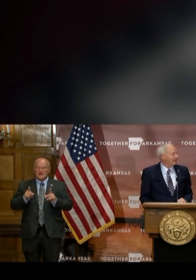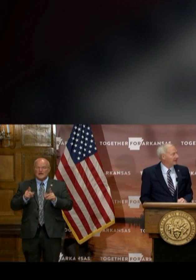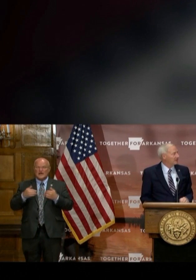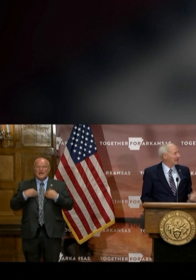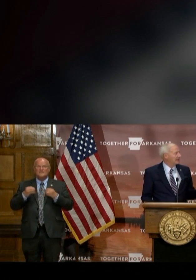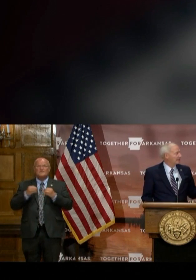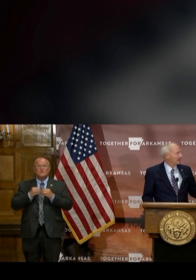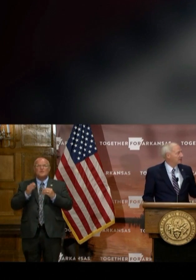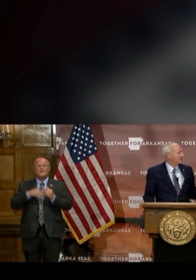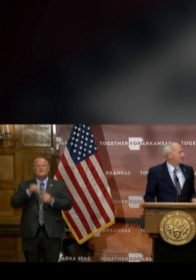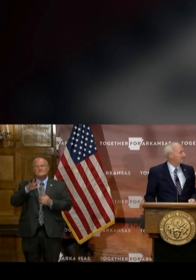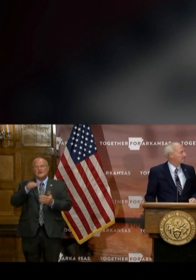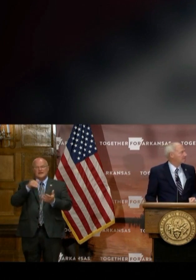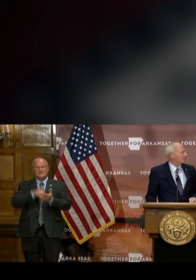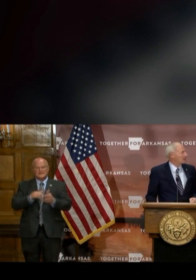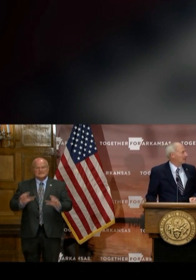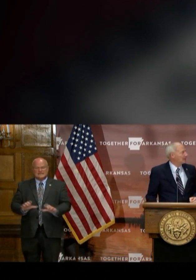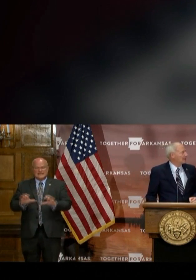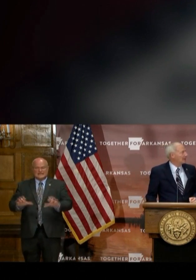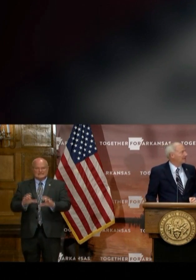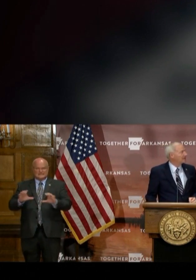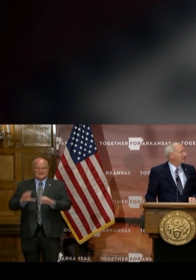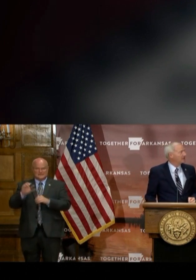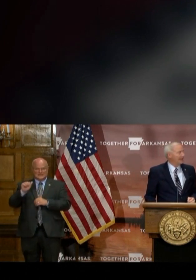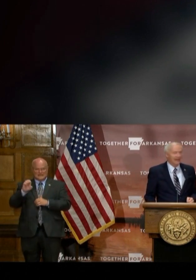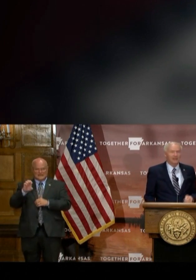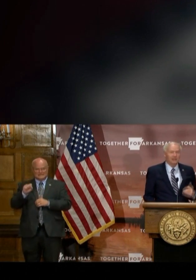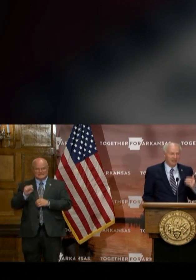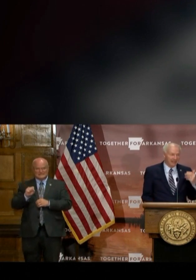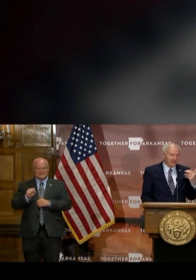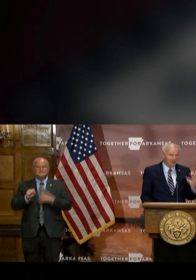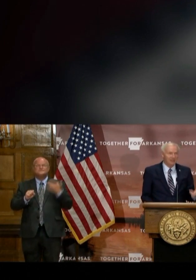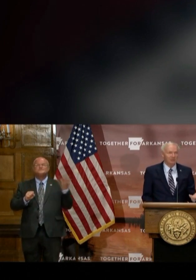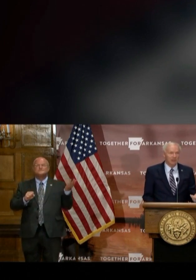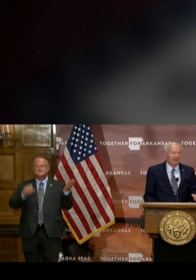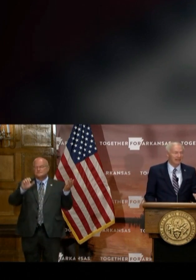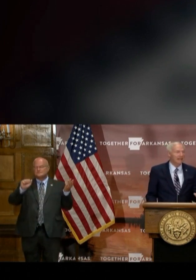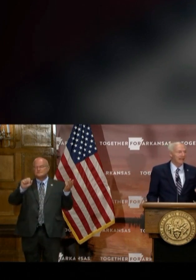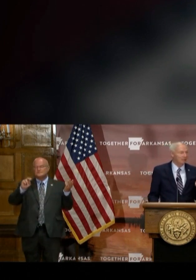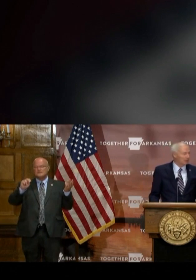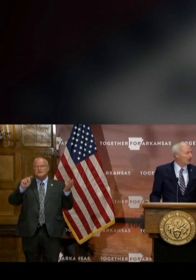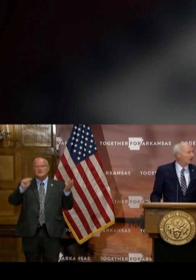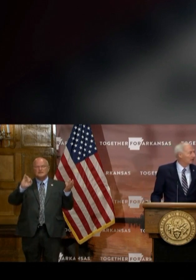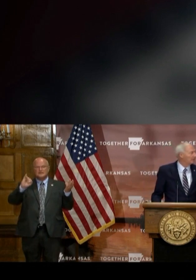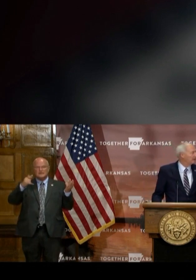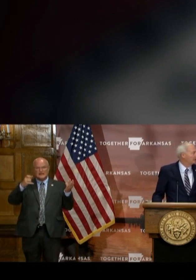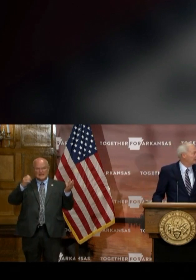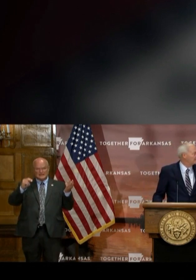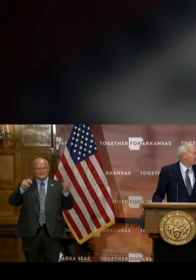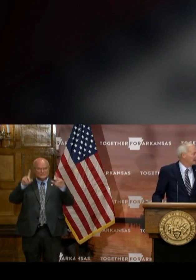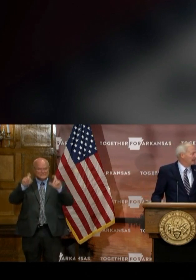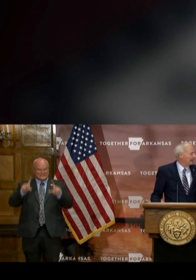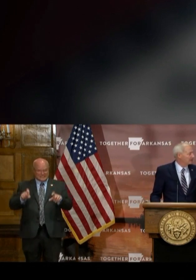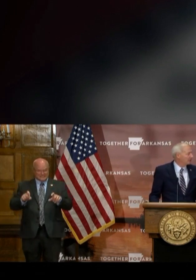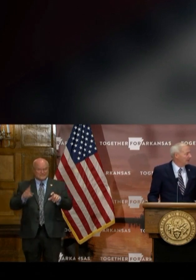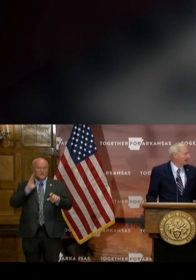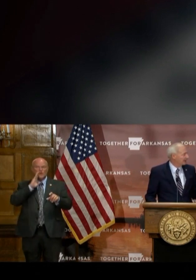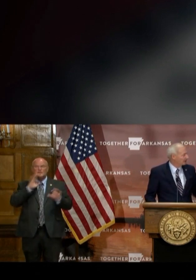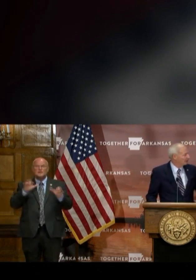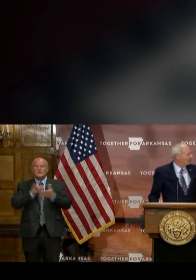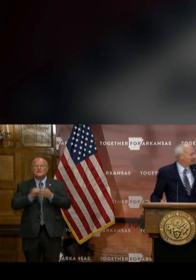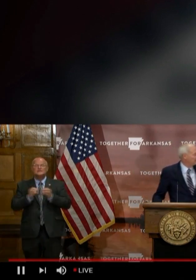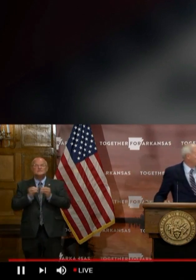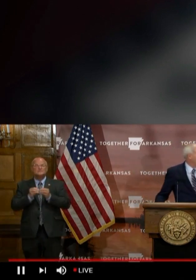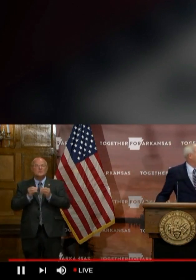over 5,000 active cases. This is the antigen test, and this is what I indicated we are going to be doing. And so we've